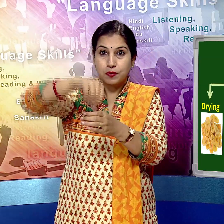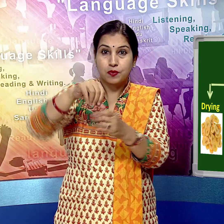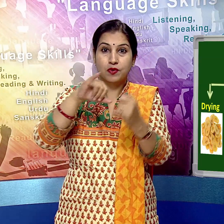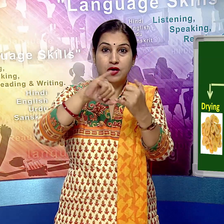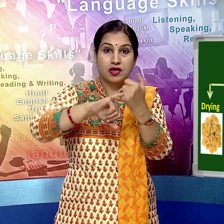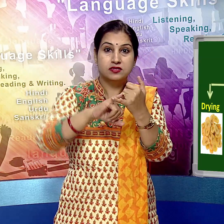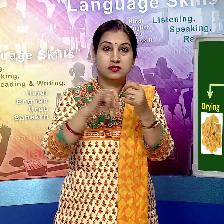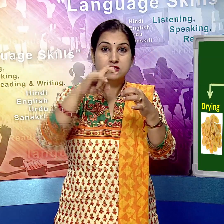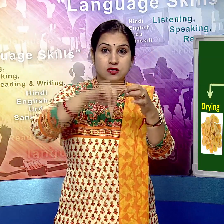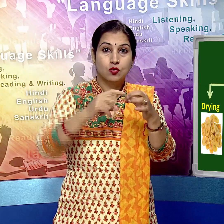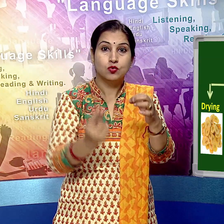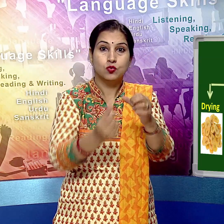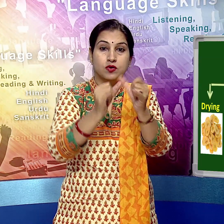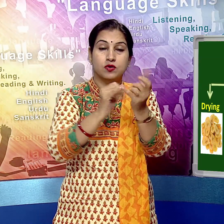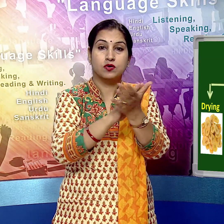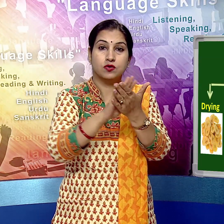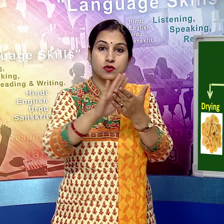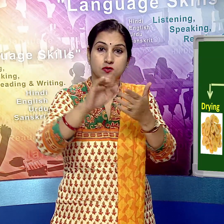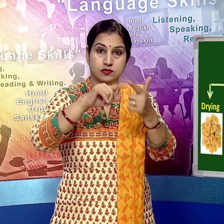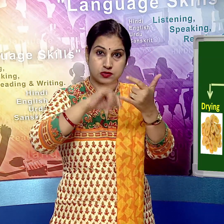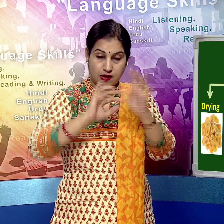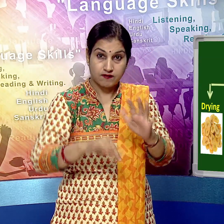and the fifth is freezing.